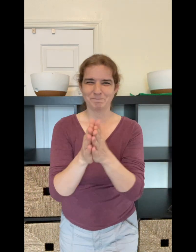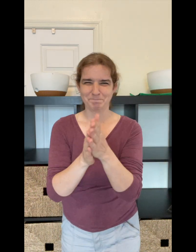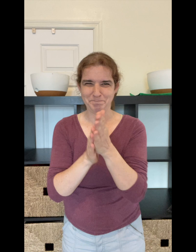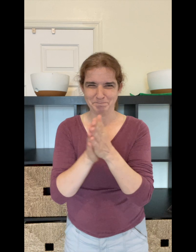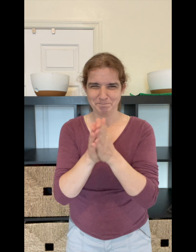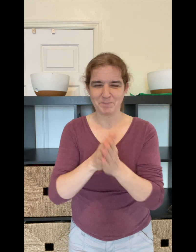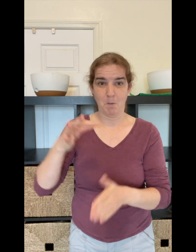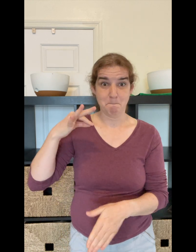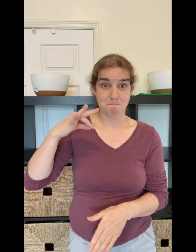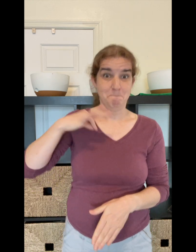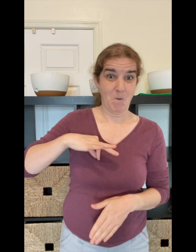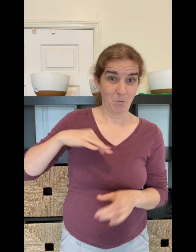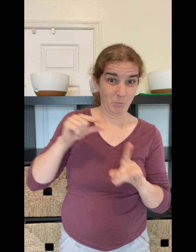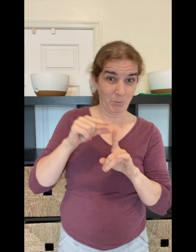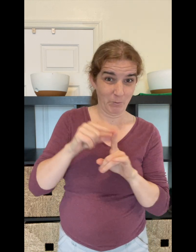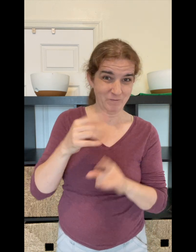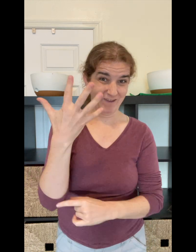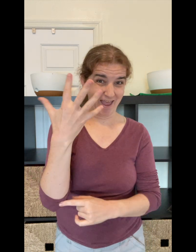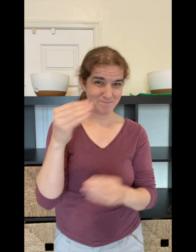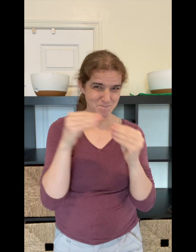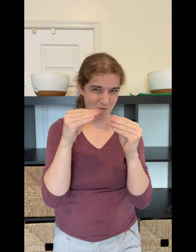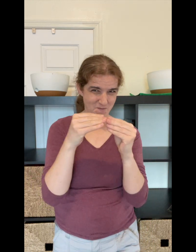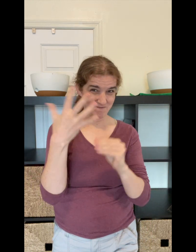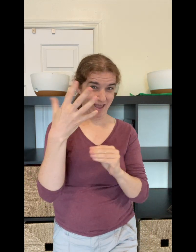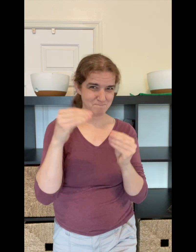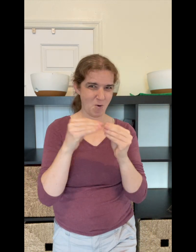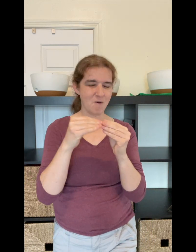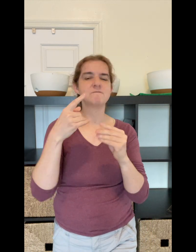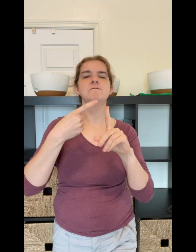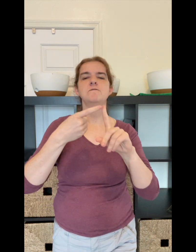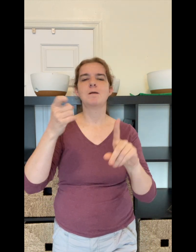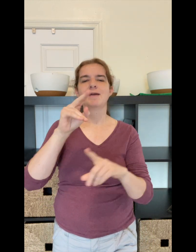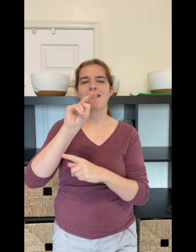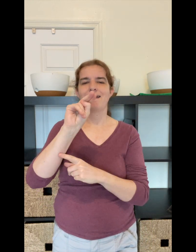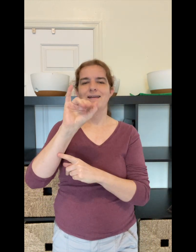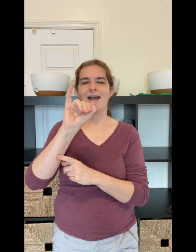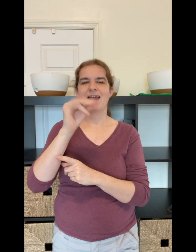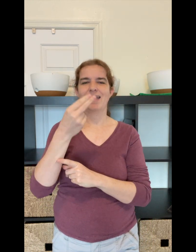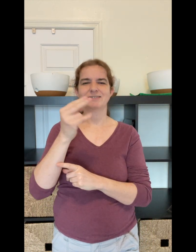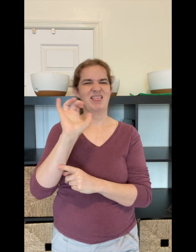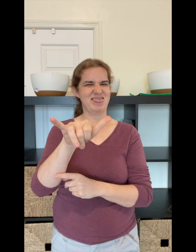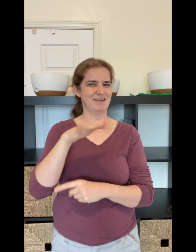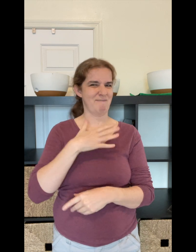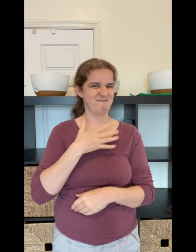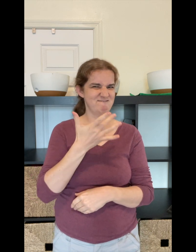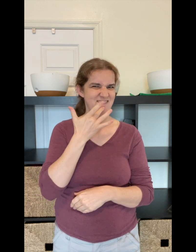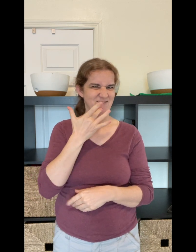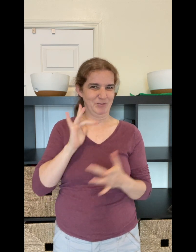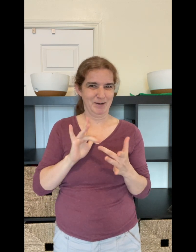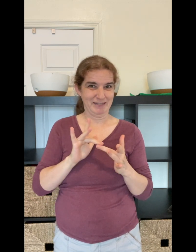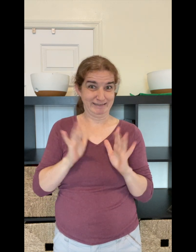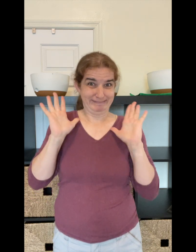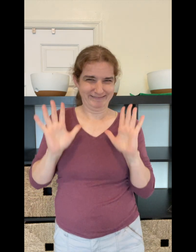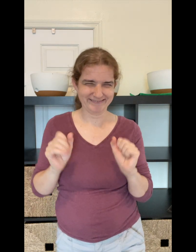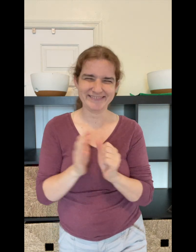Oh, yay! Bonus words, 5 more from the NIH. Oh, that's my favorite